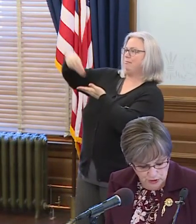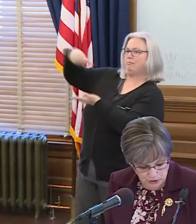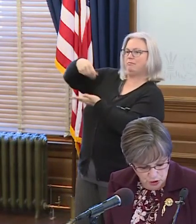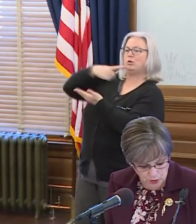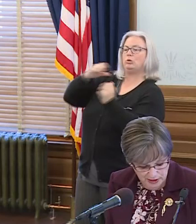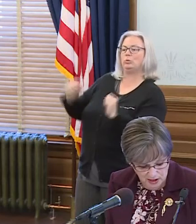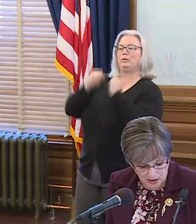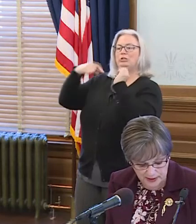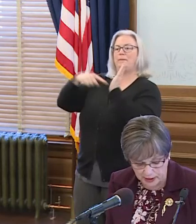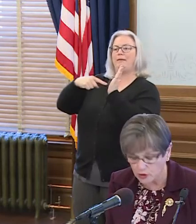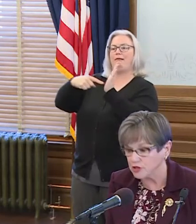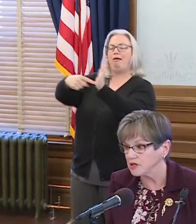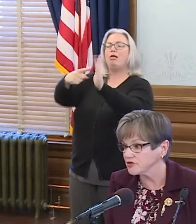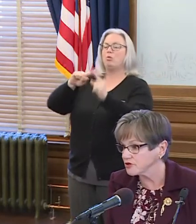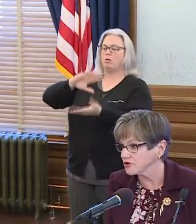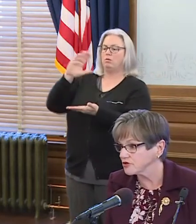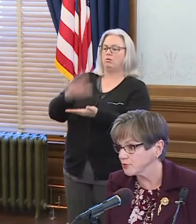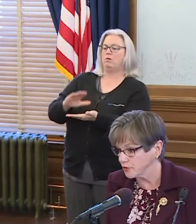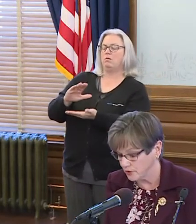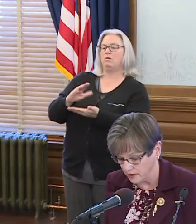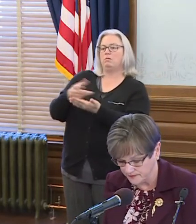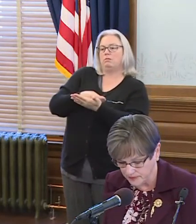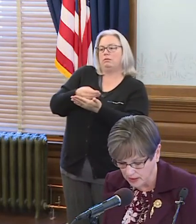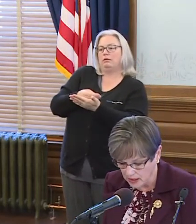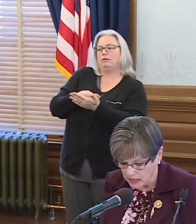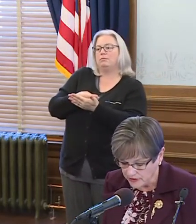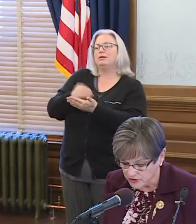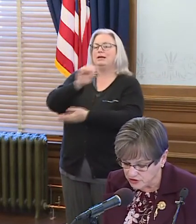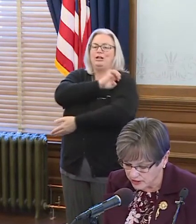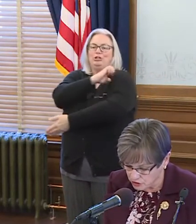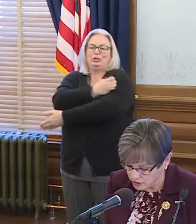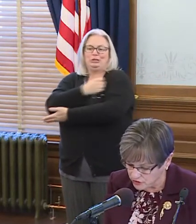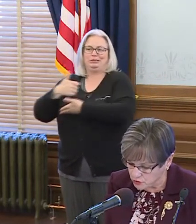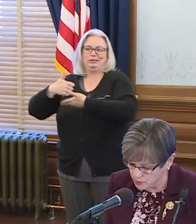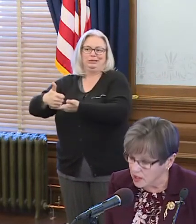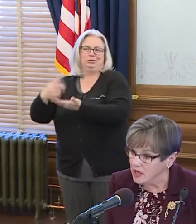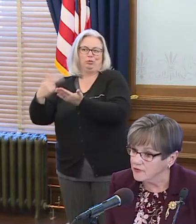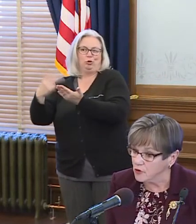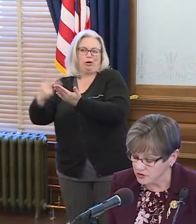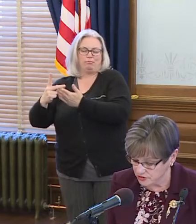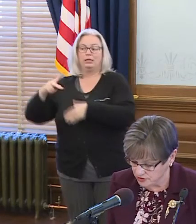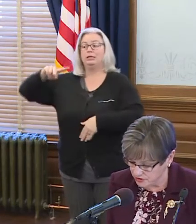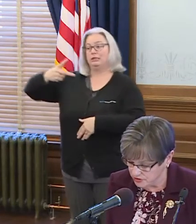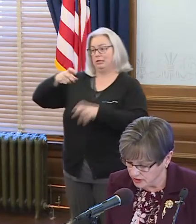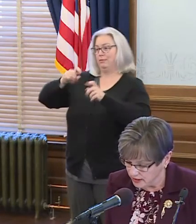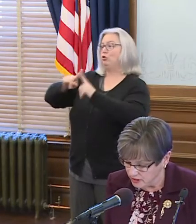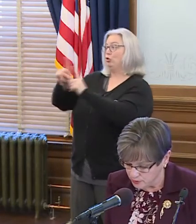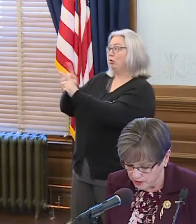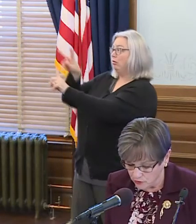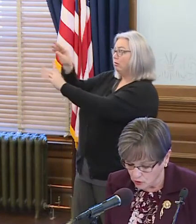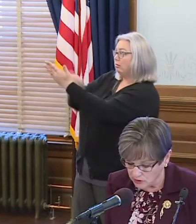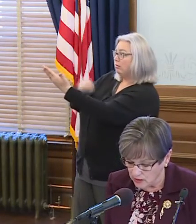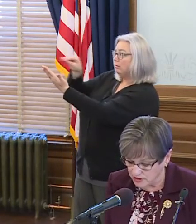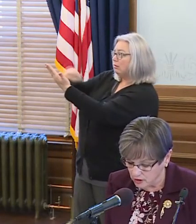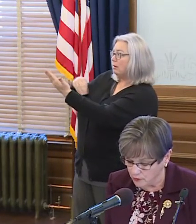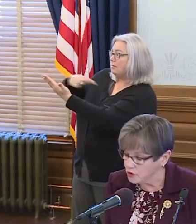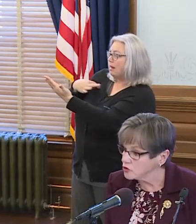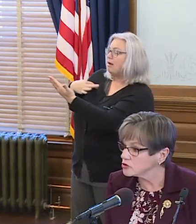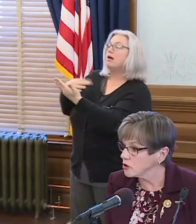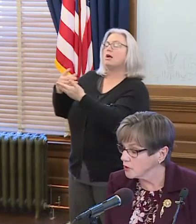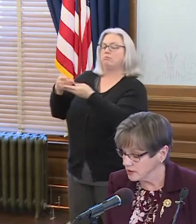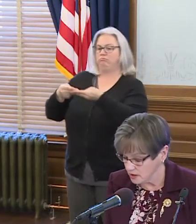through the Low-Income Energy Assistance Program. This second chance to apply for assistance is being rolled out to